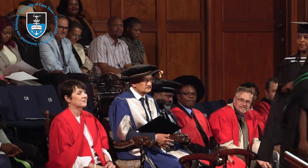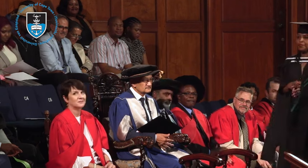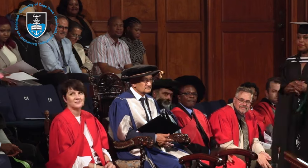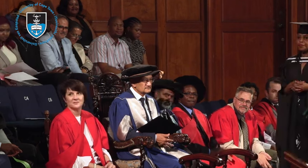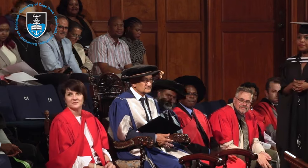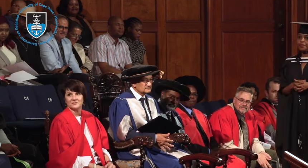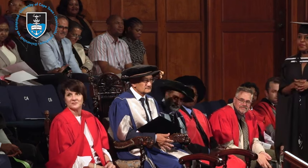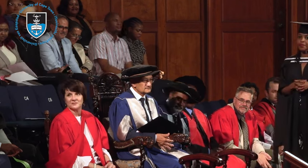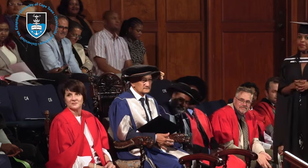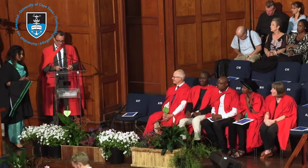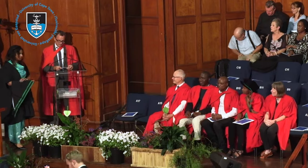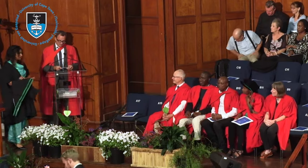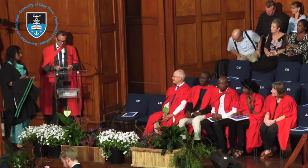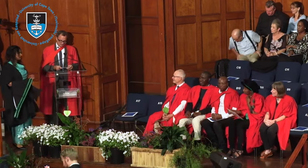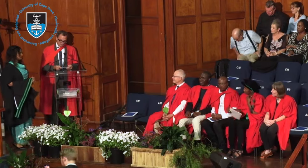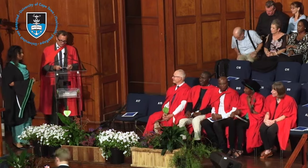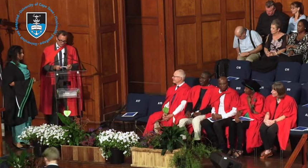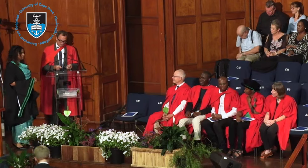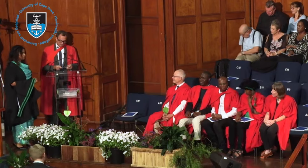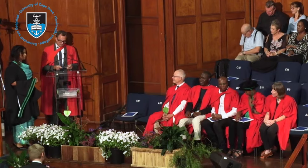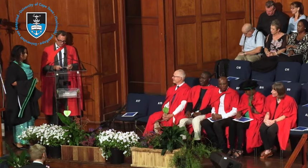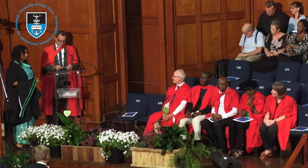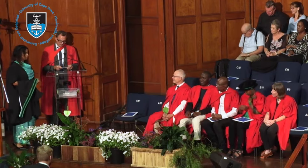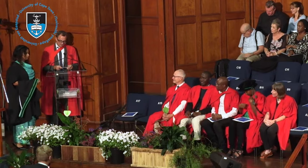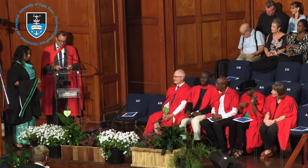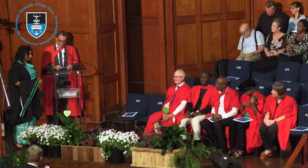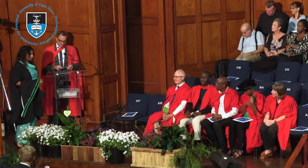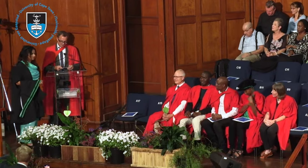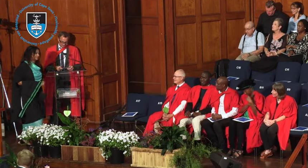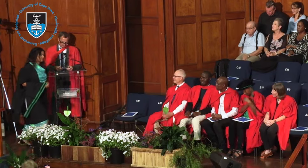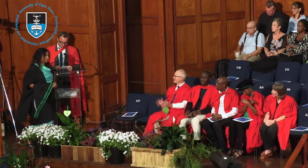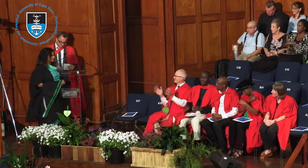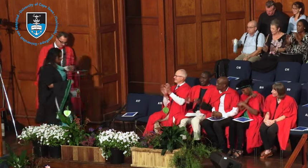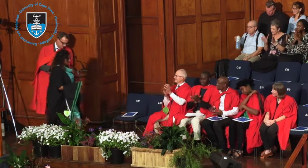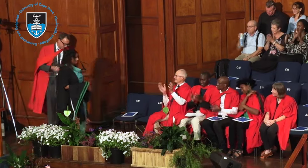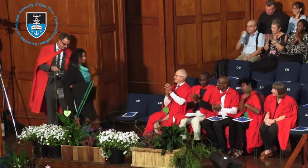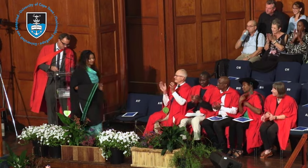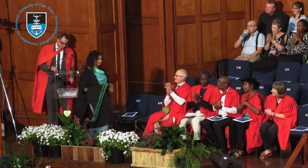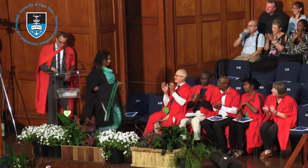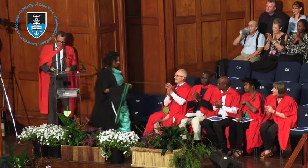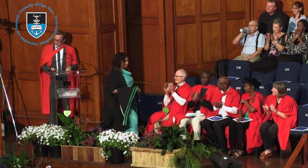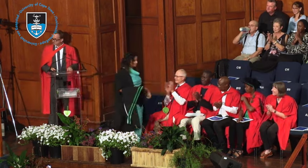For a Bachelor of Landscape Architecture, Honours, Salma Ramatala Ilamin.